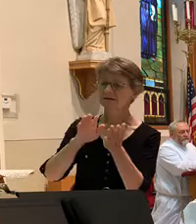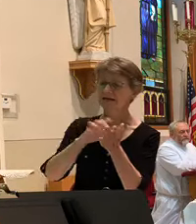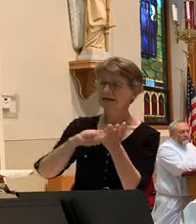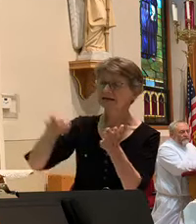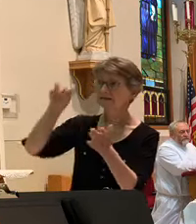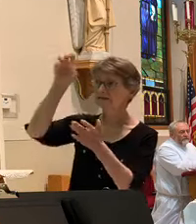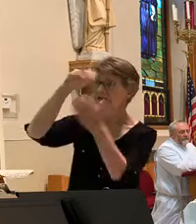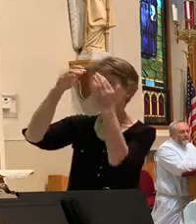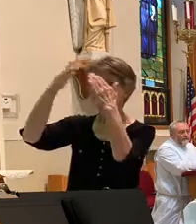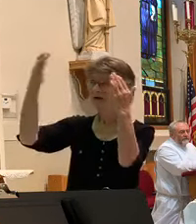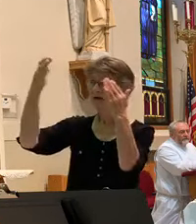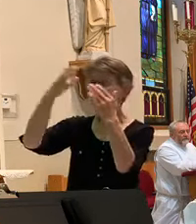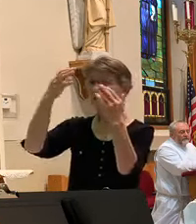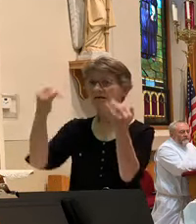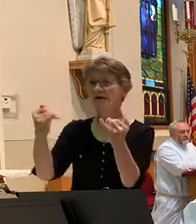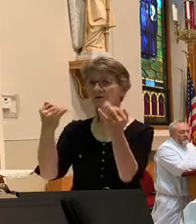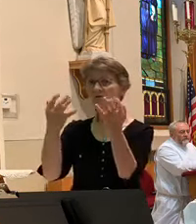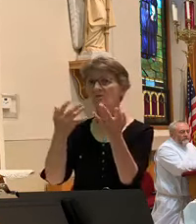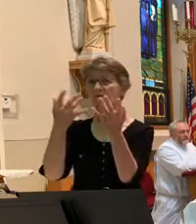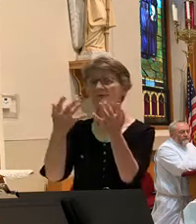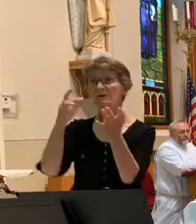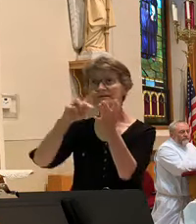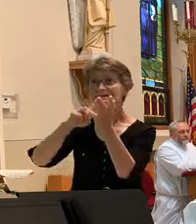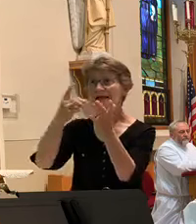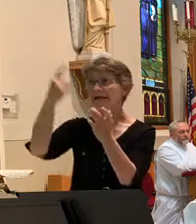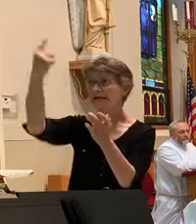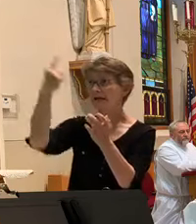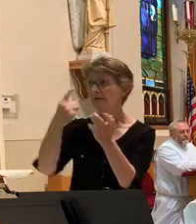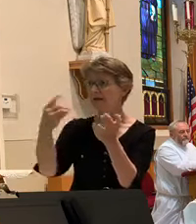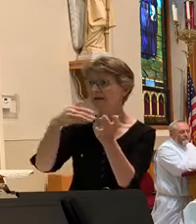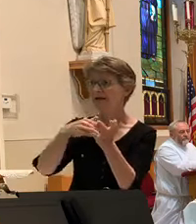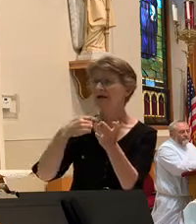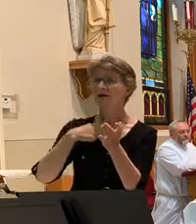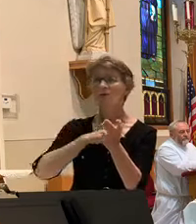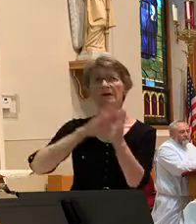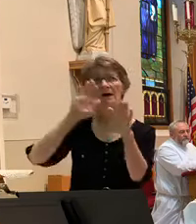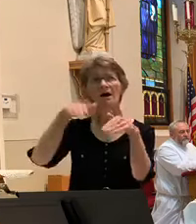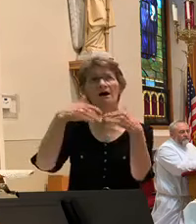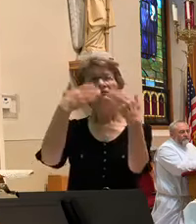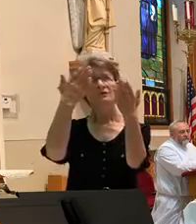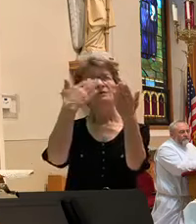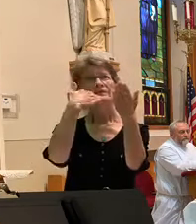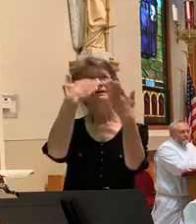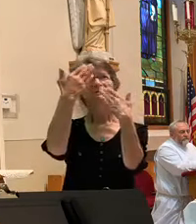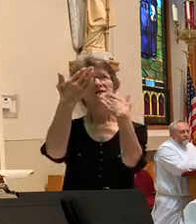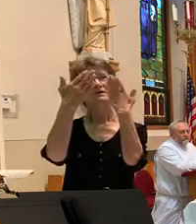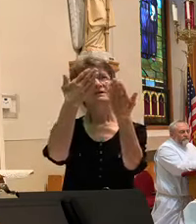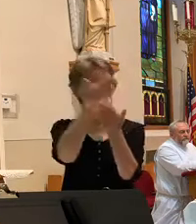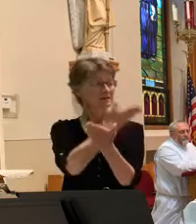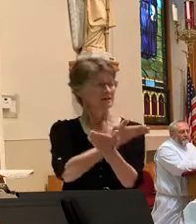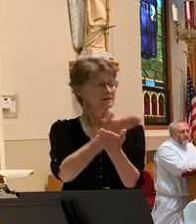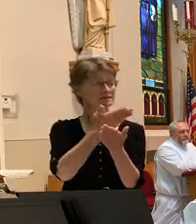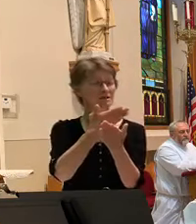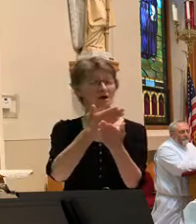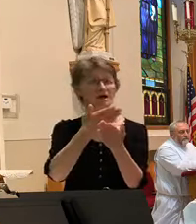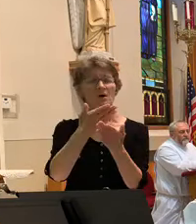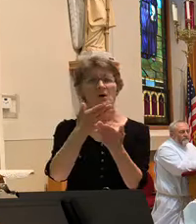into heaven, and as we look forward to his second coming, we offer you in thanksgiving this holy and living